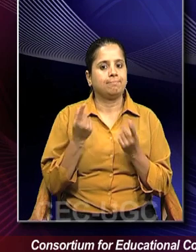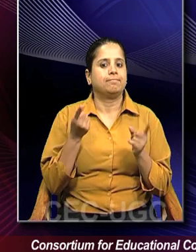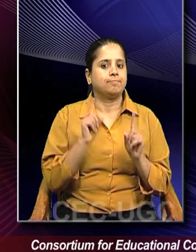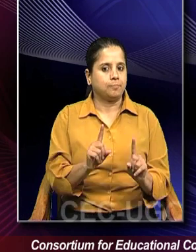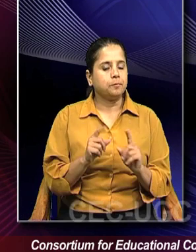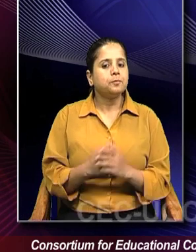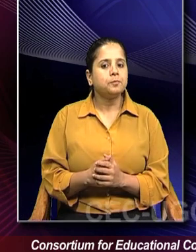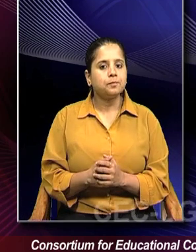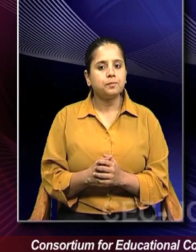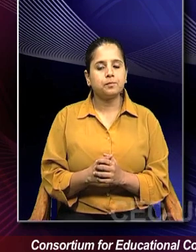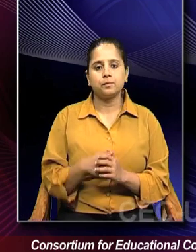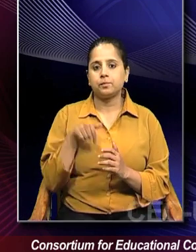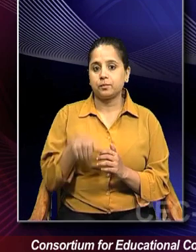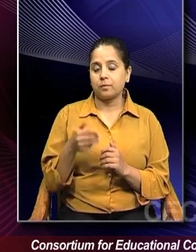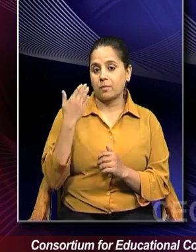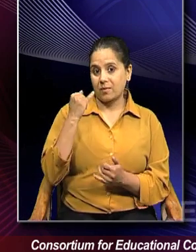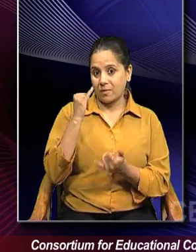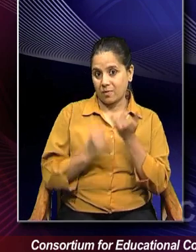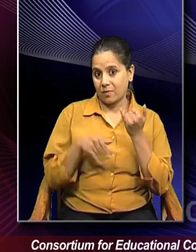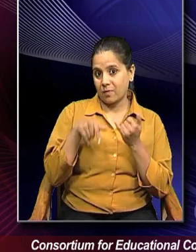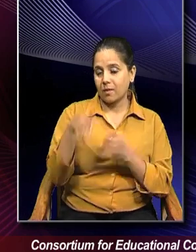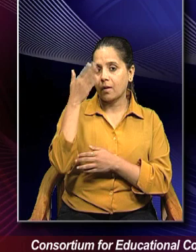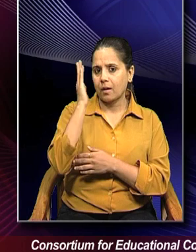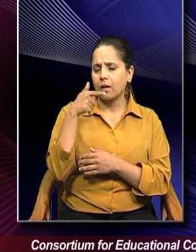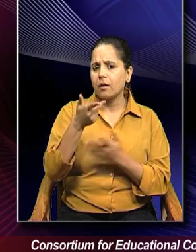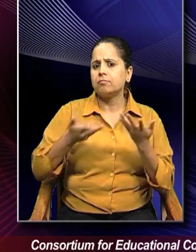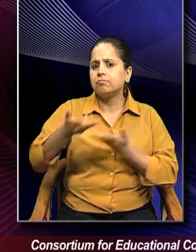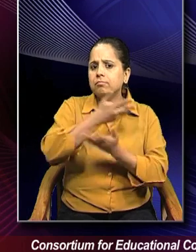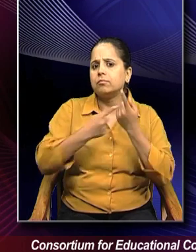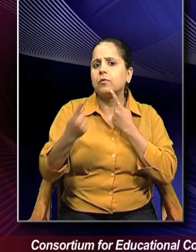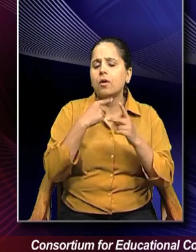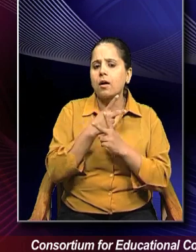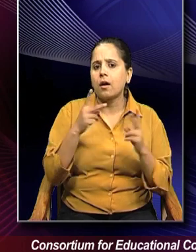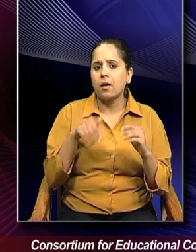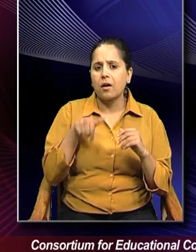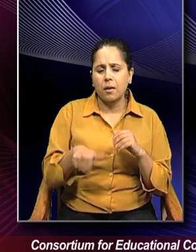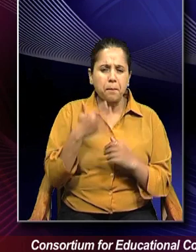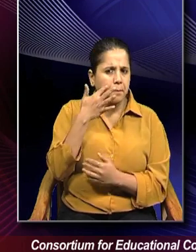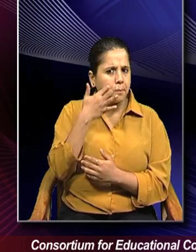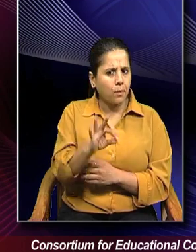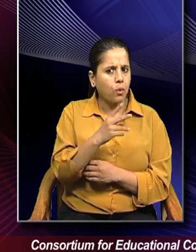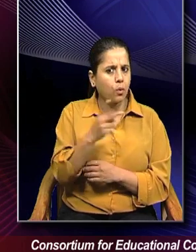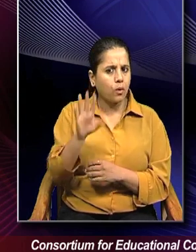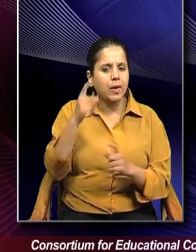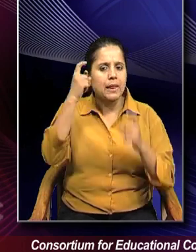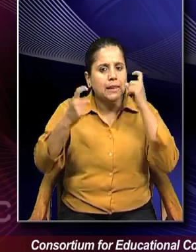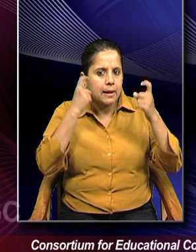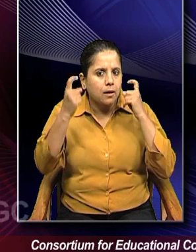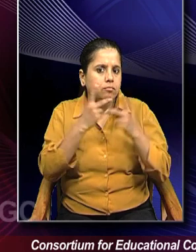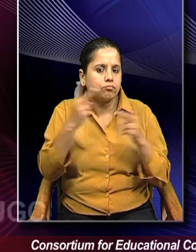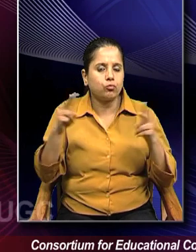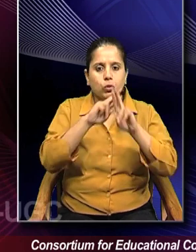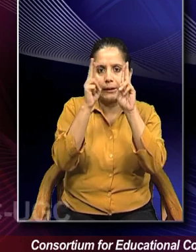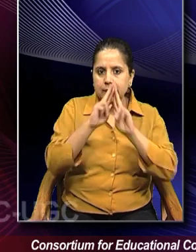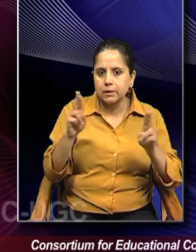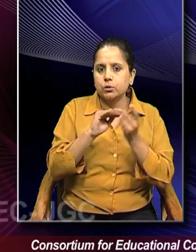interpreter. In the last lecture, we were discussing one of the most important thinkers on